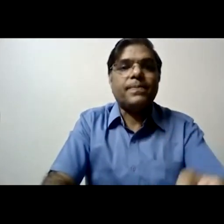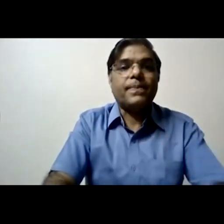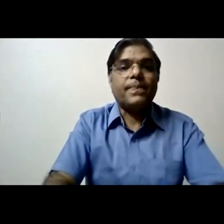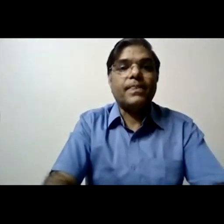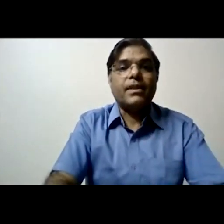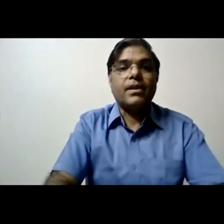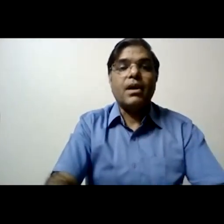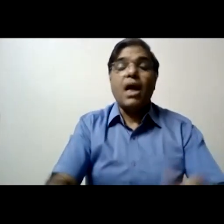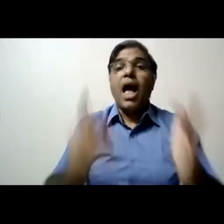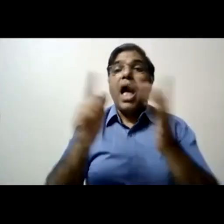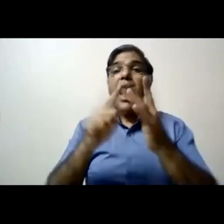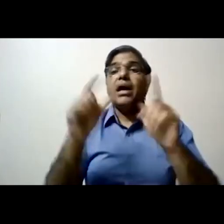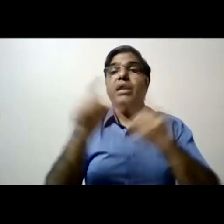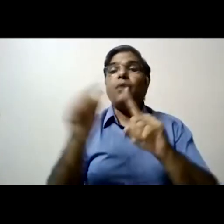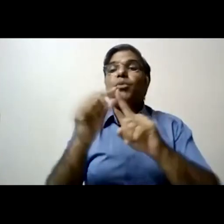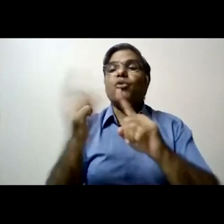right?